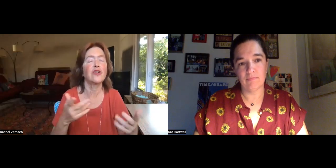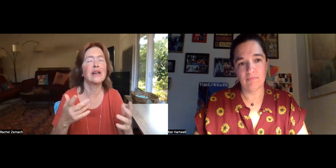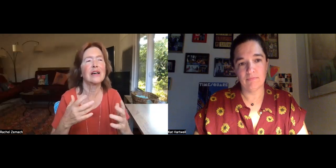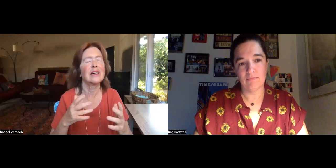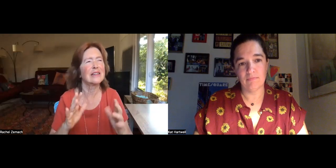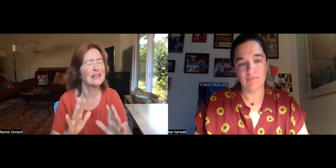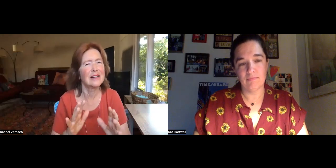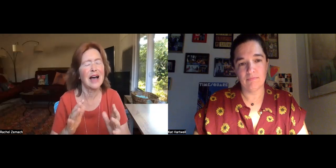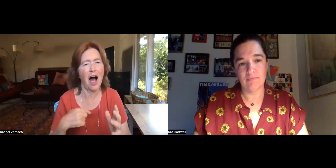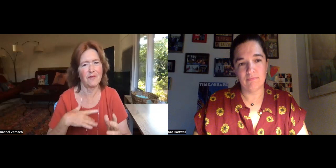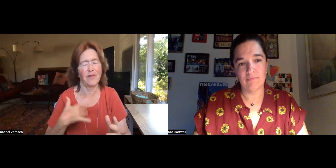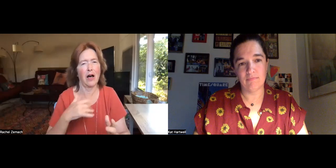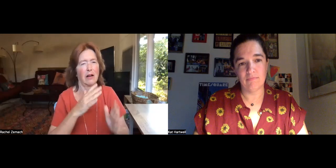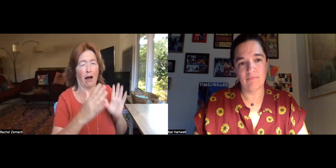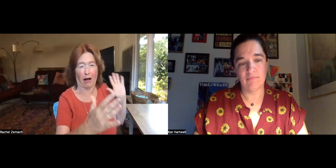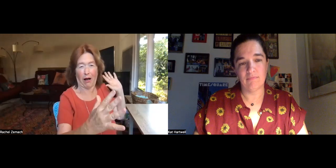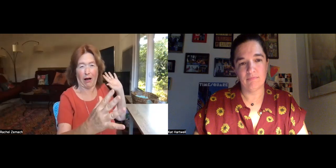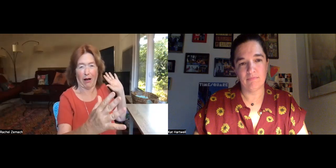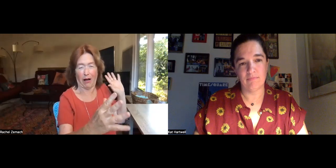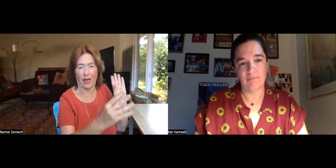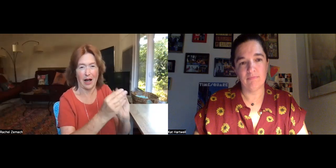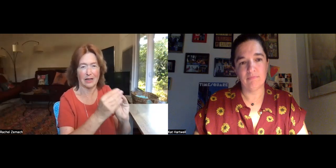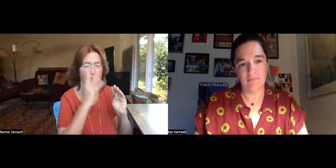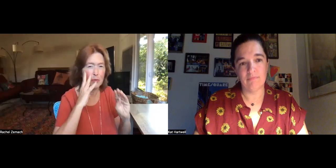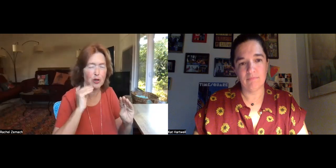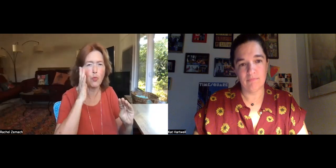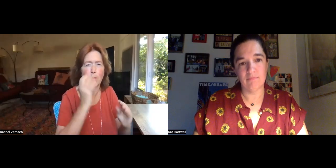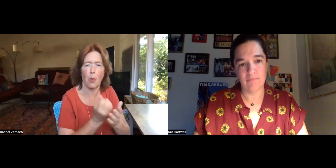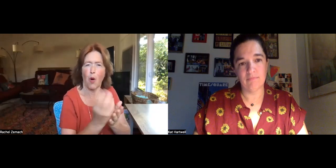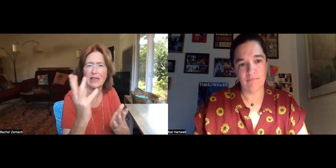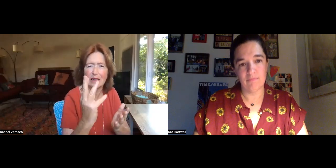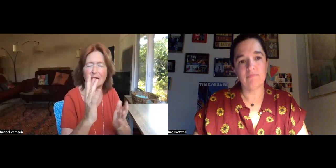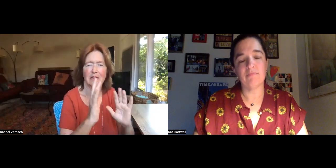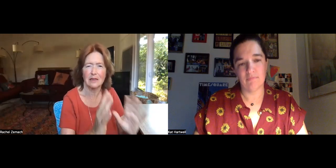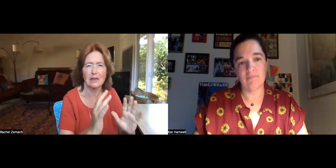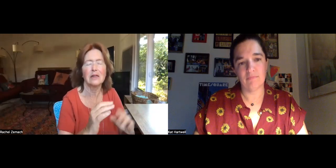just thought, oh, parents would be wasted.